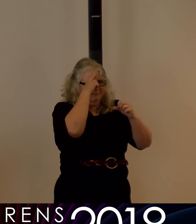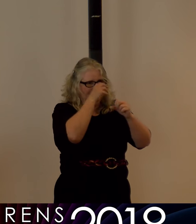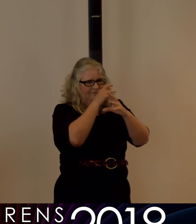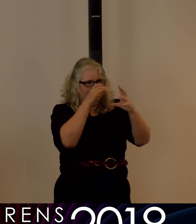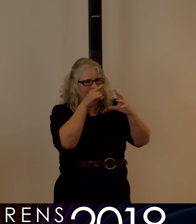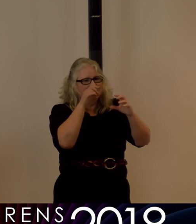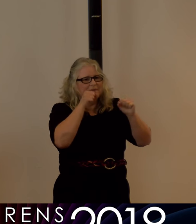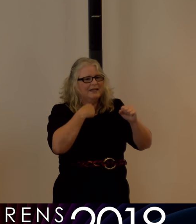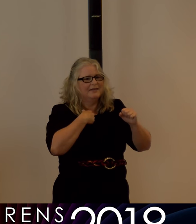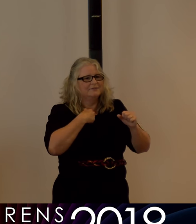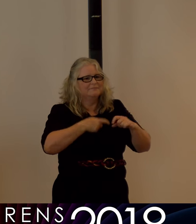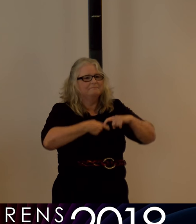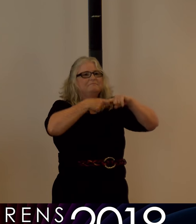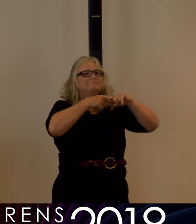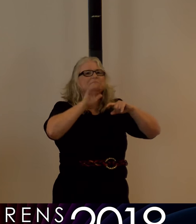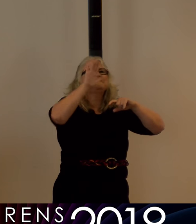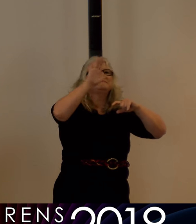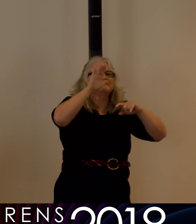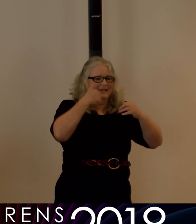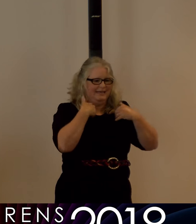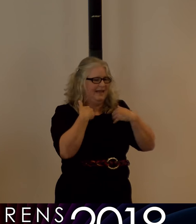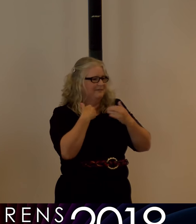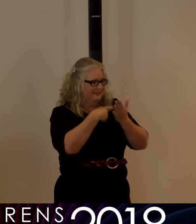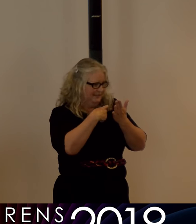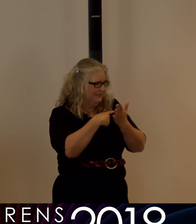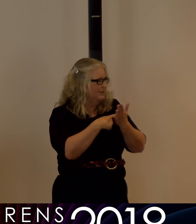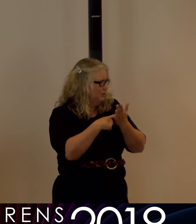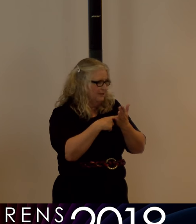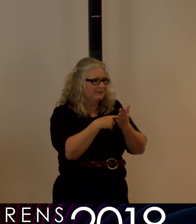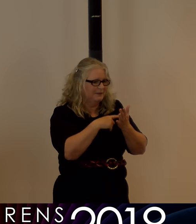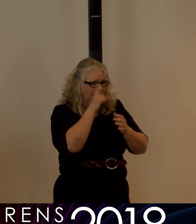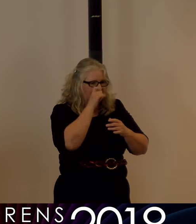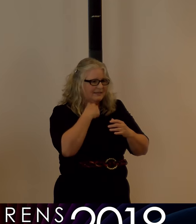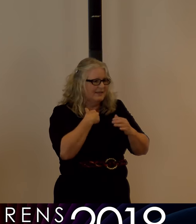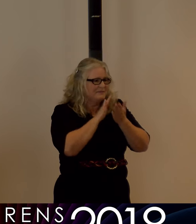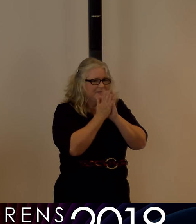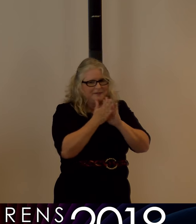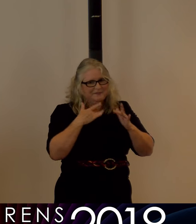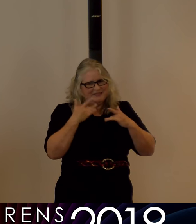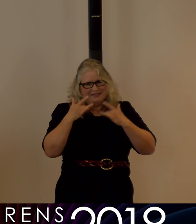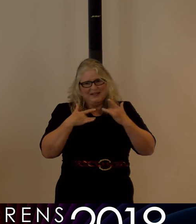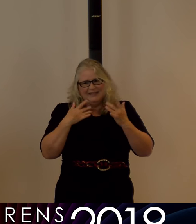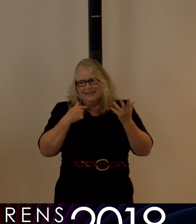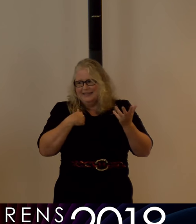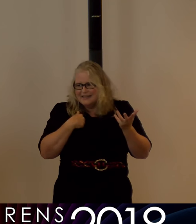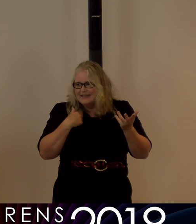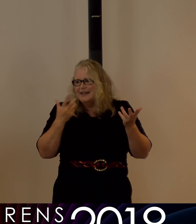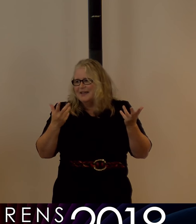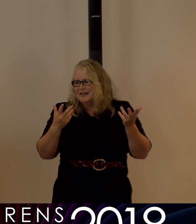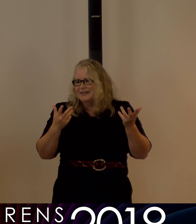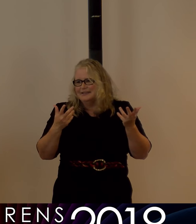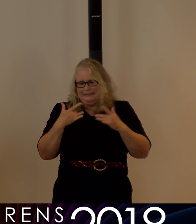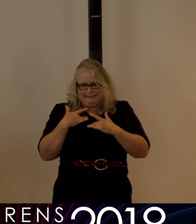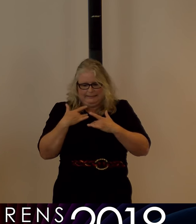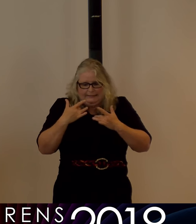can have some dialogue in the middle of this, okay? Because I get really excited about this and I tend to lose myself.